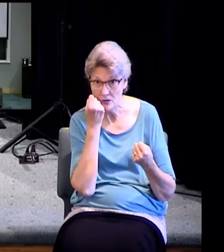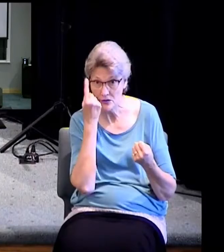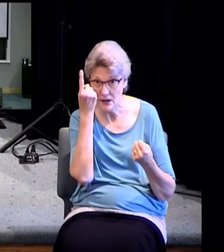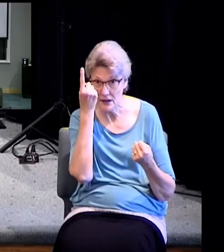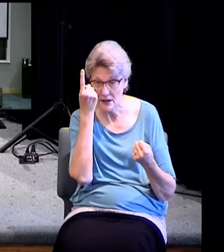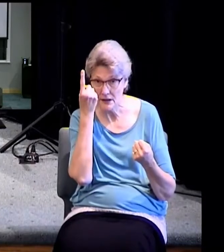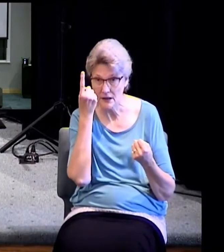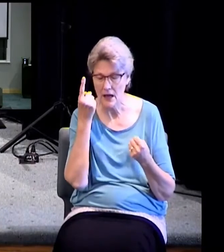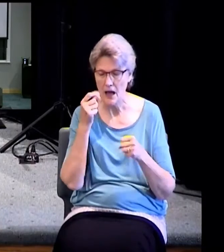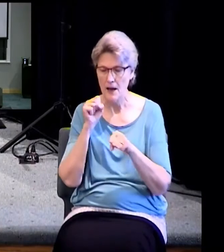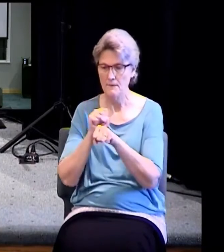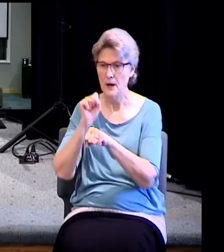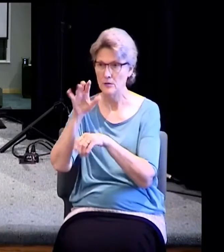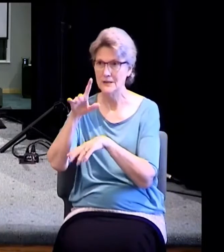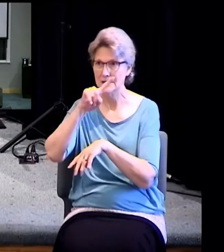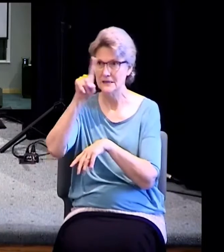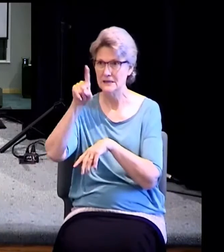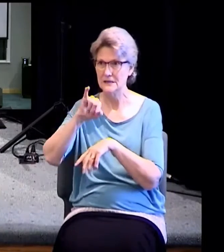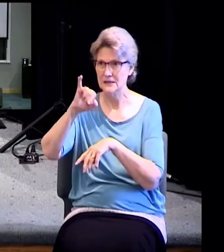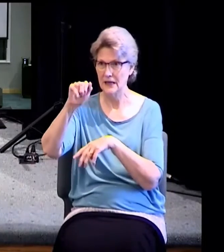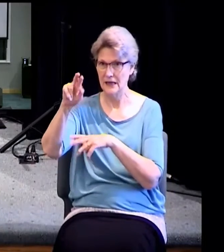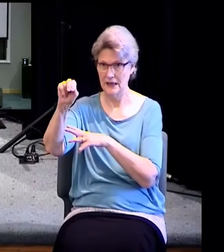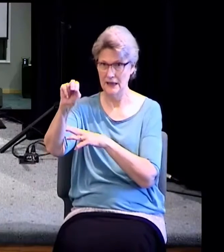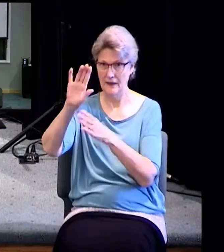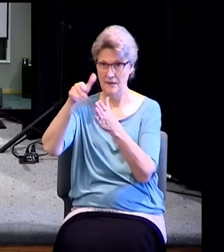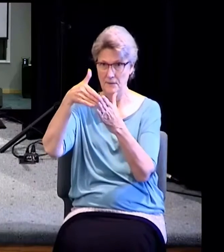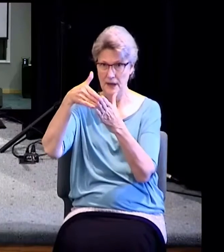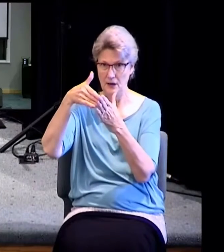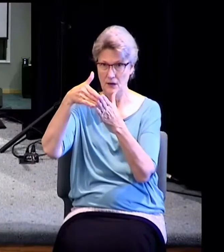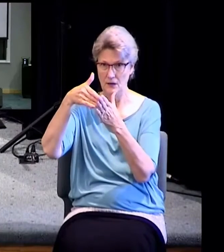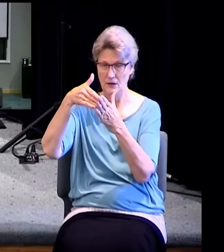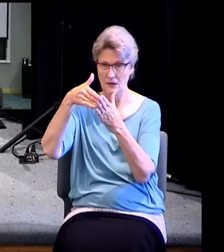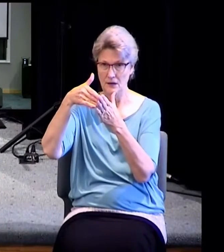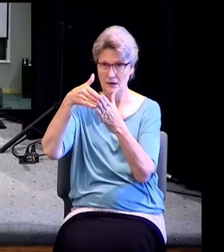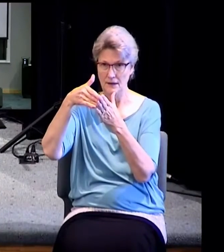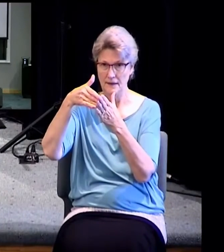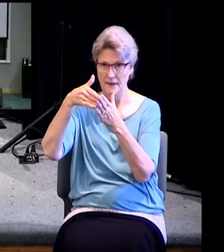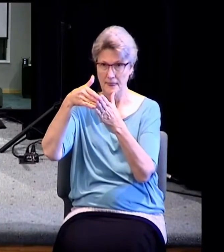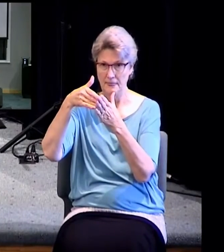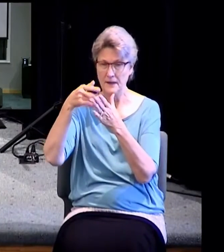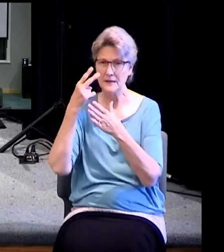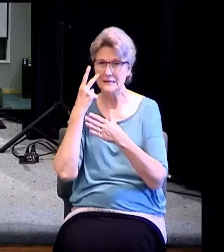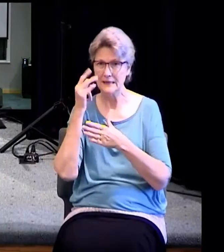understanding. Mount Zion, as you can see in the middle towards,